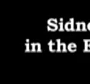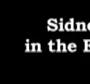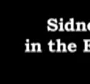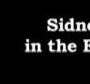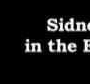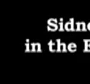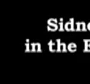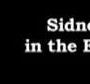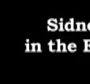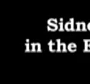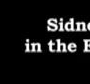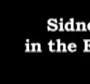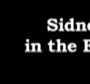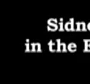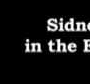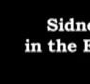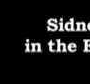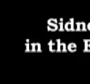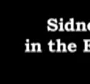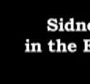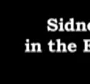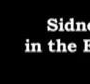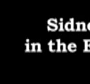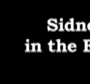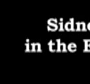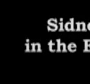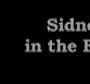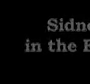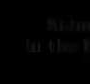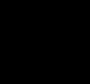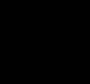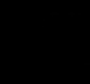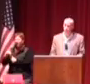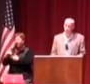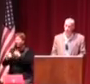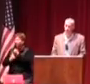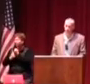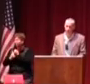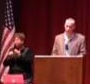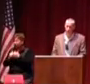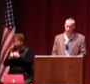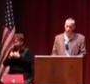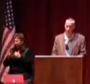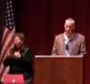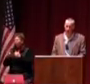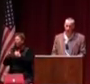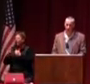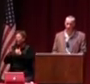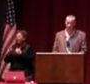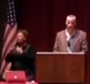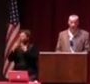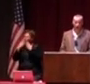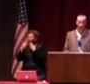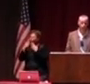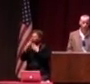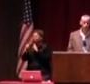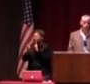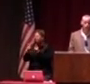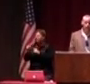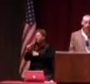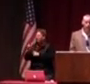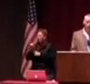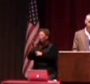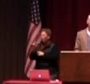the annual Swanberg Lecture in Military History, which is made possible through the generosity of